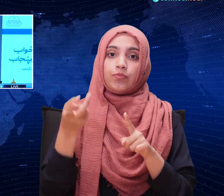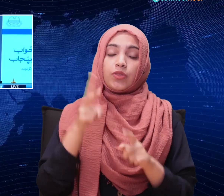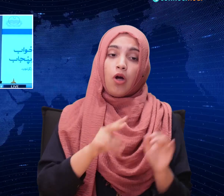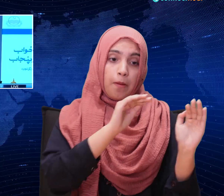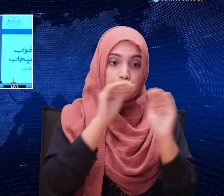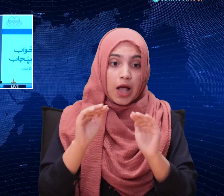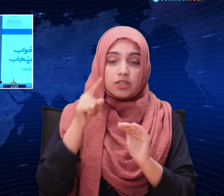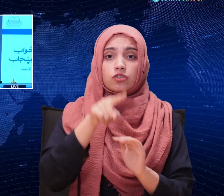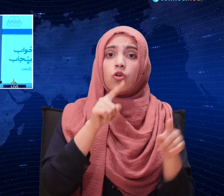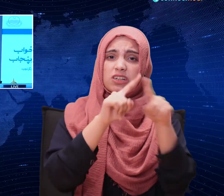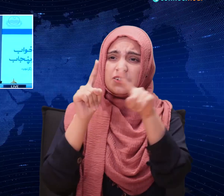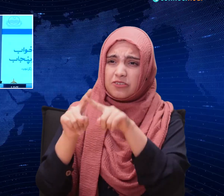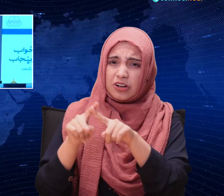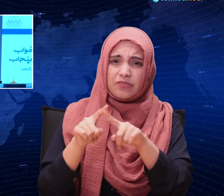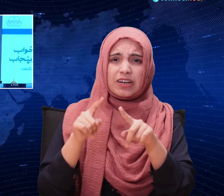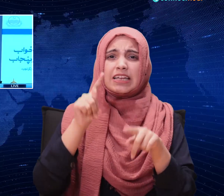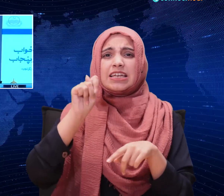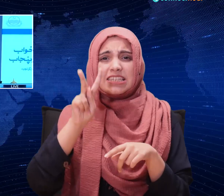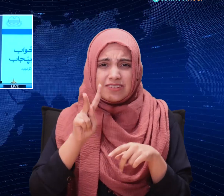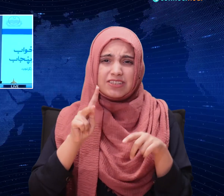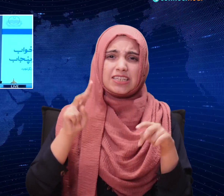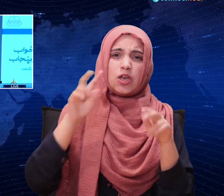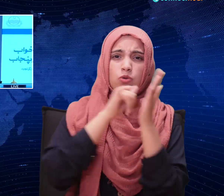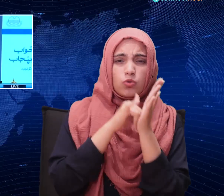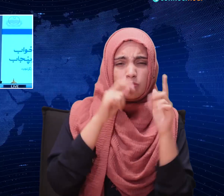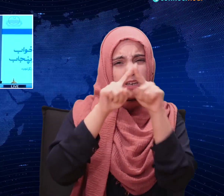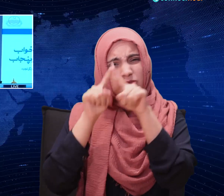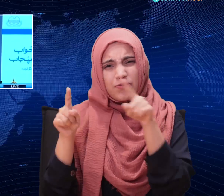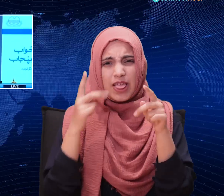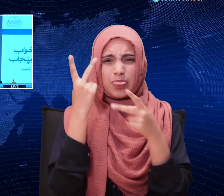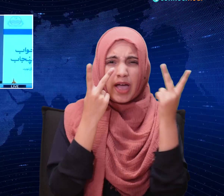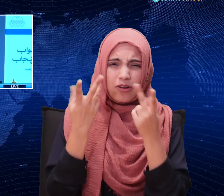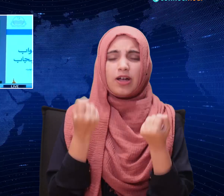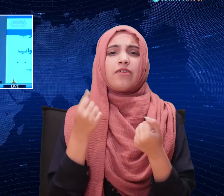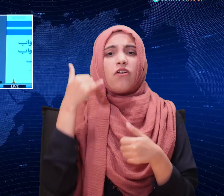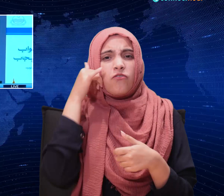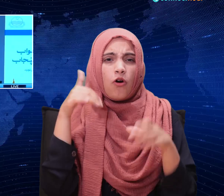ever before in human history because of mobile phones.